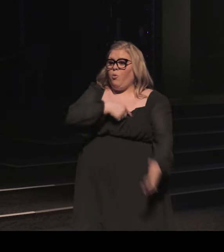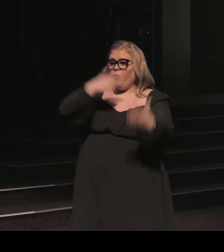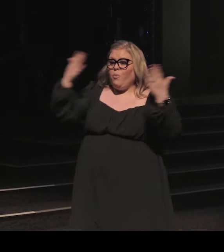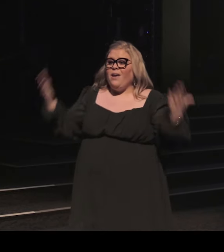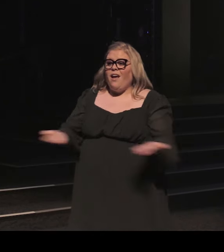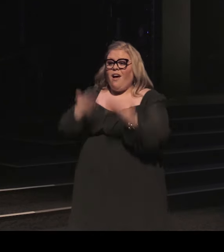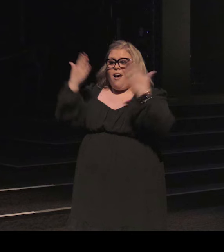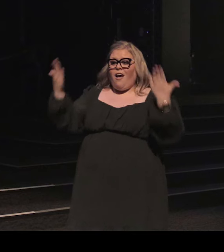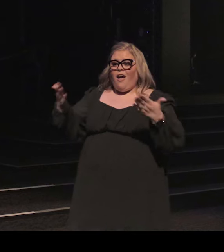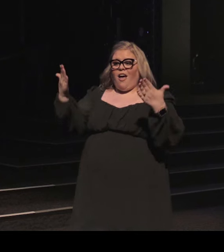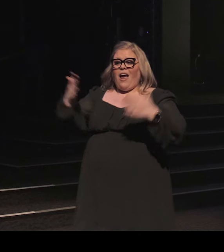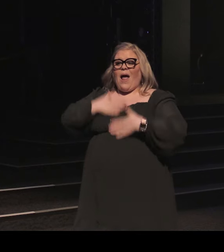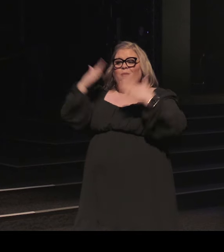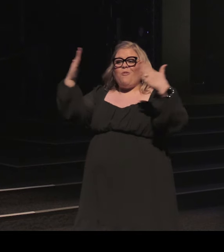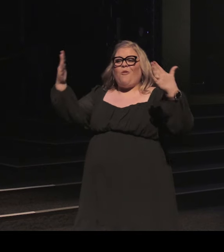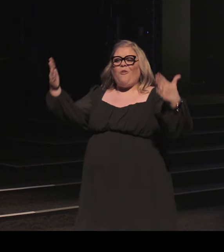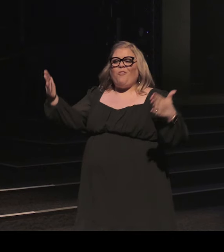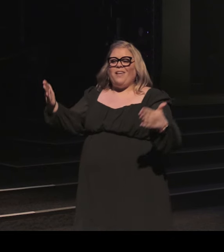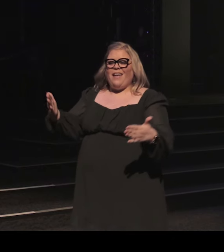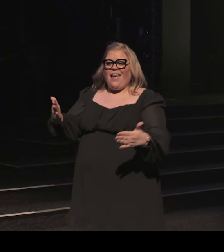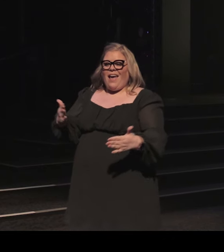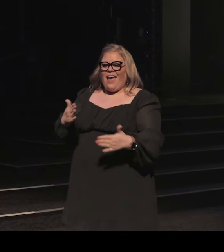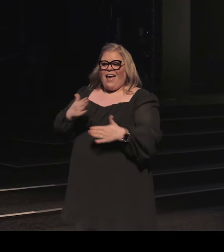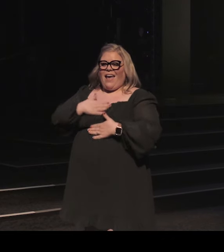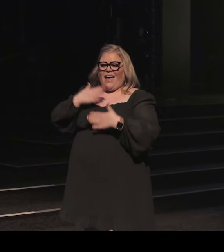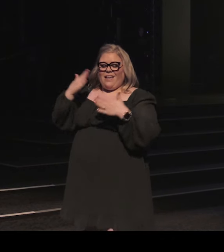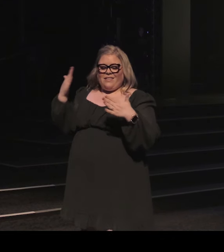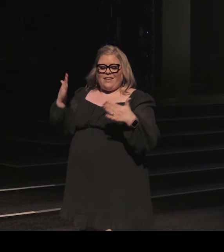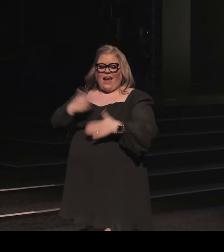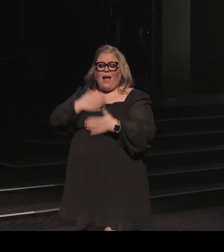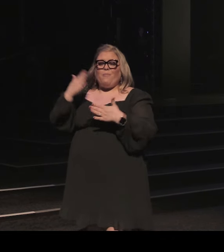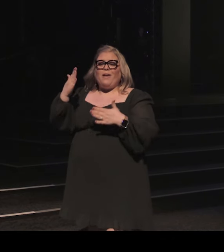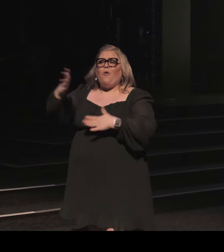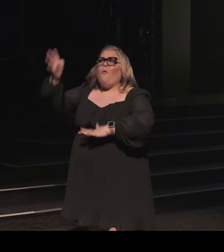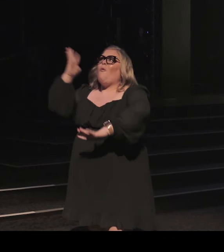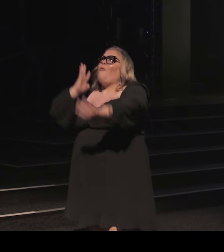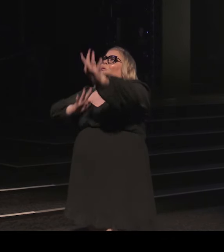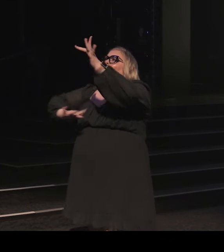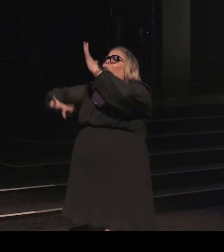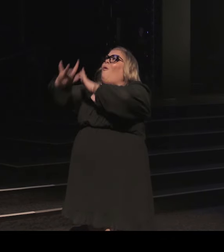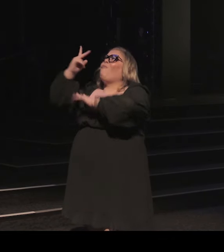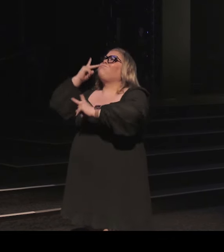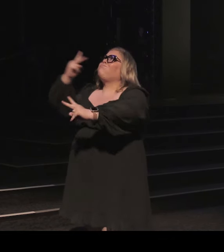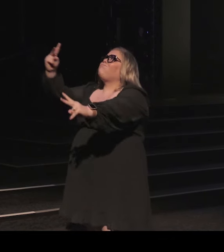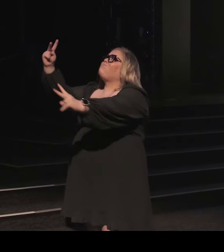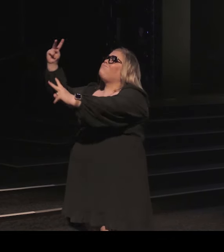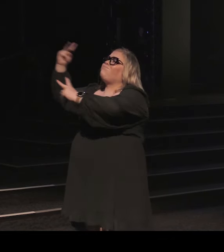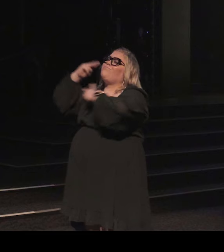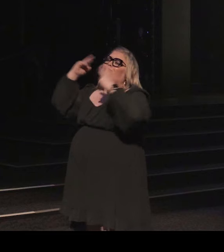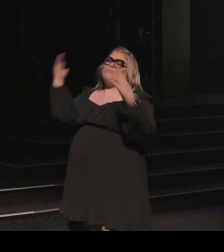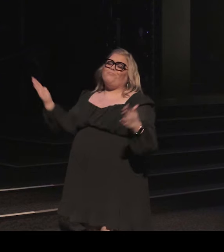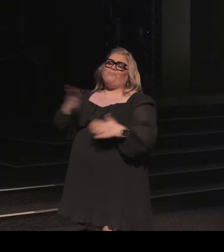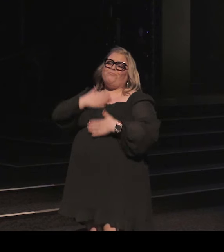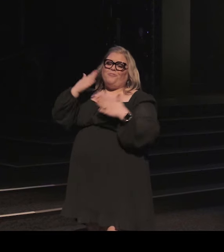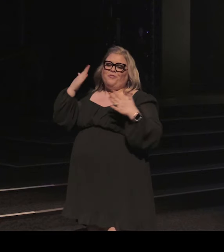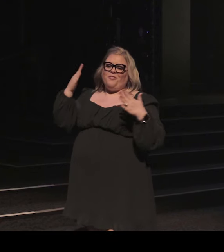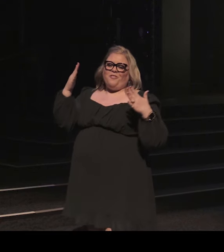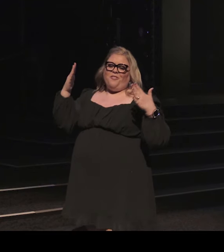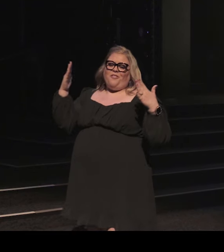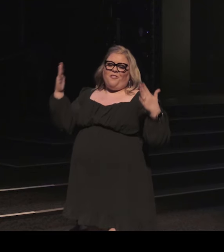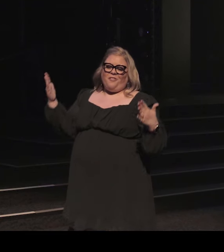away. Here we are, as in olden days, happy golden days